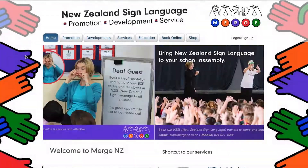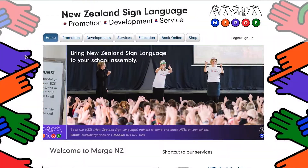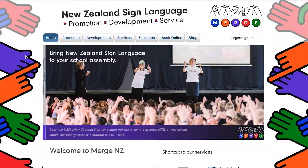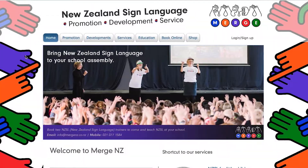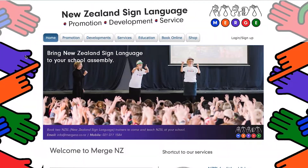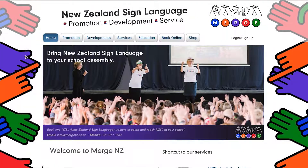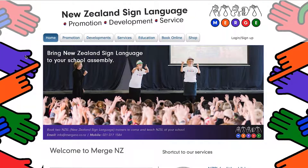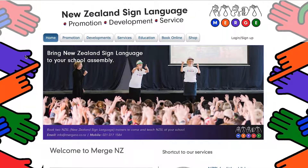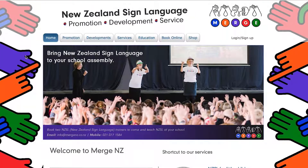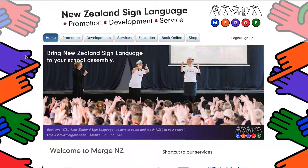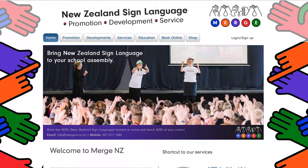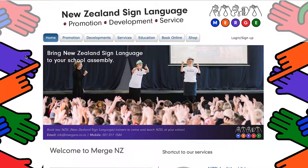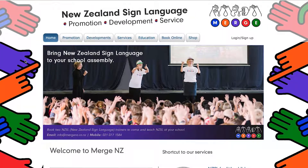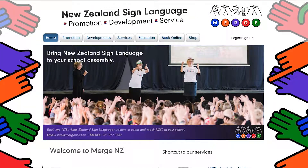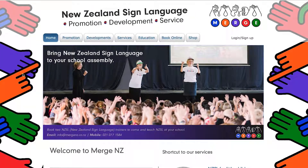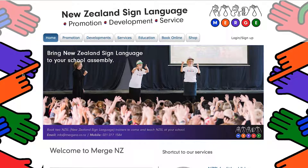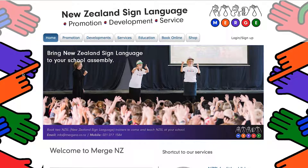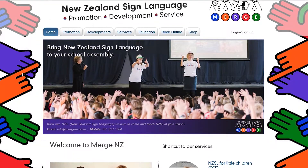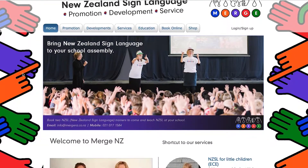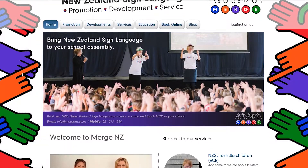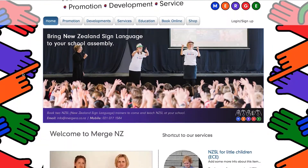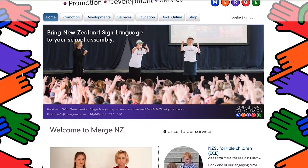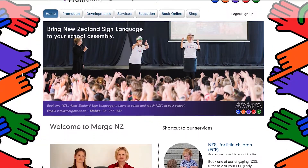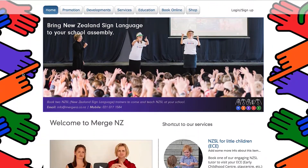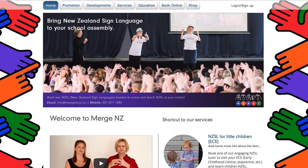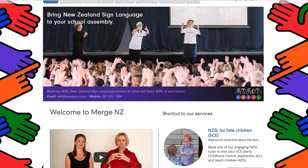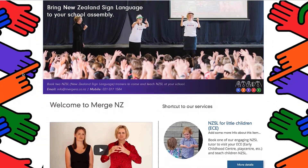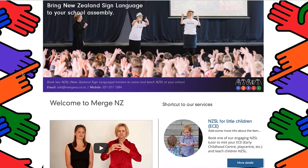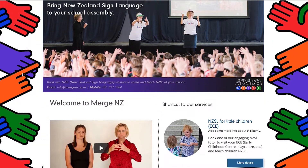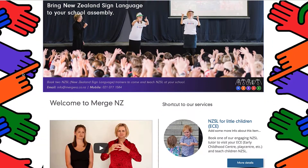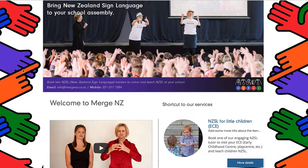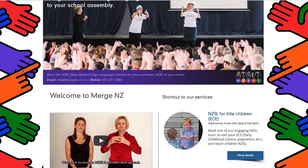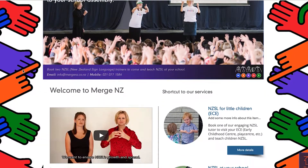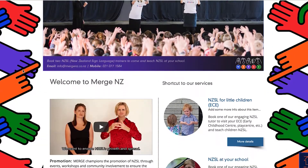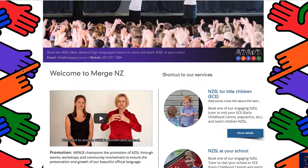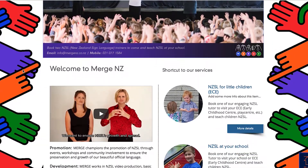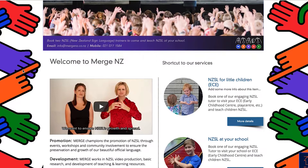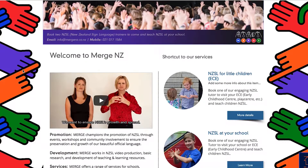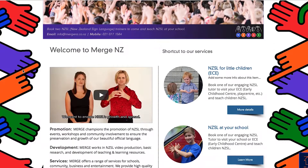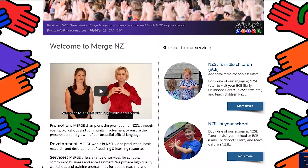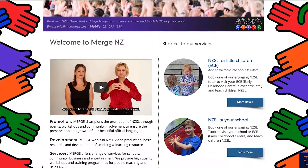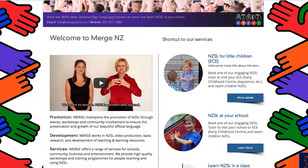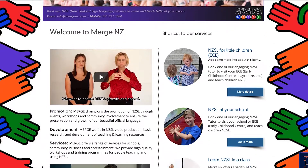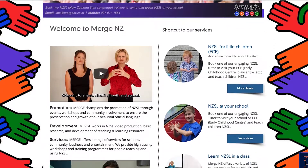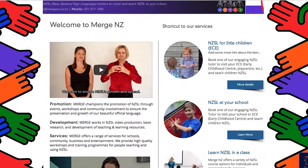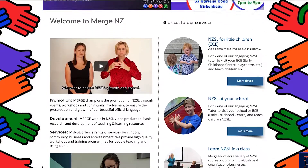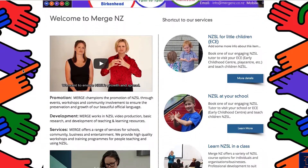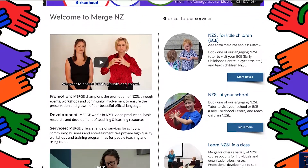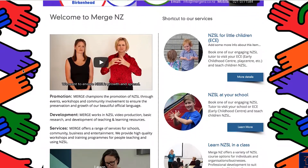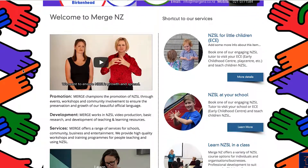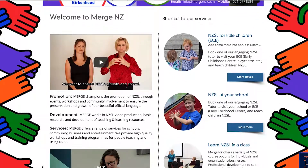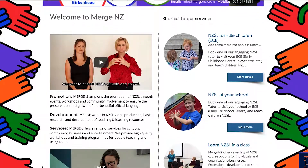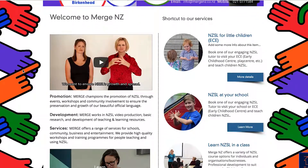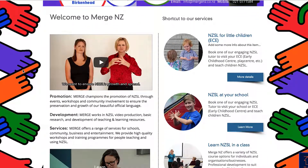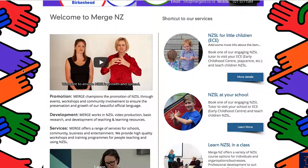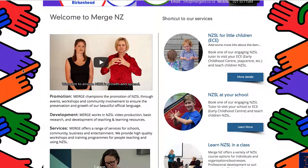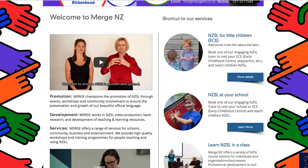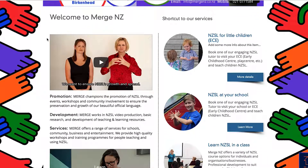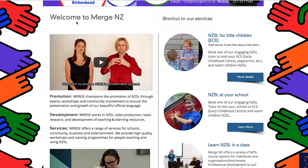I'm meeting today with Victoria and Jamie from Merge NZ, who promote and educate New Zealand Sign Language. I'm interested in learning